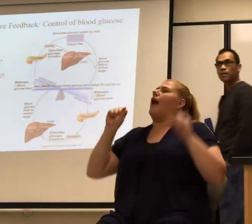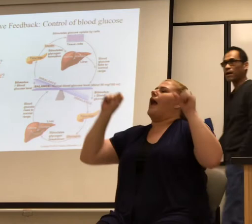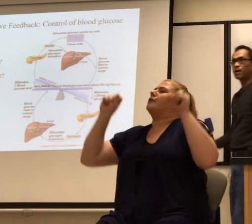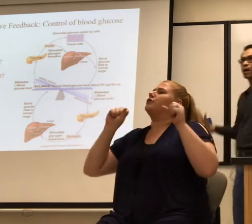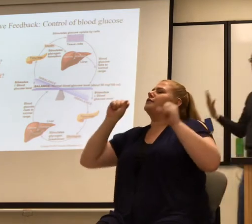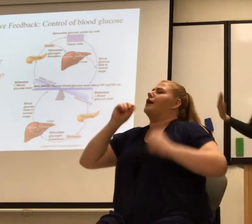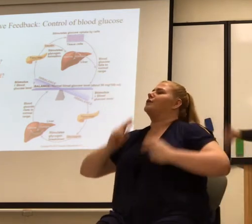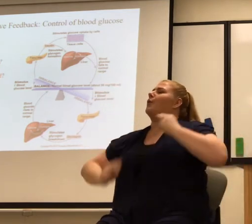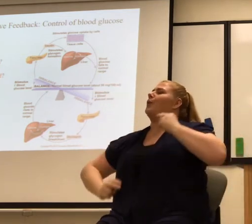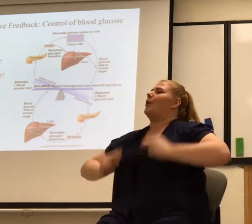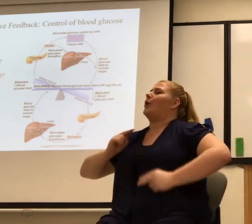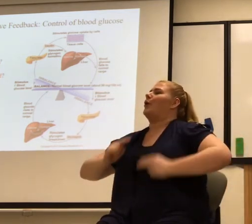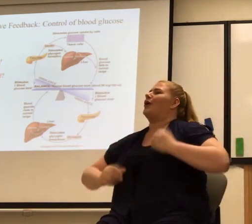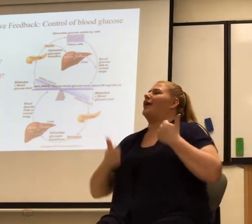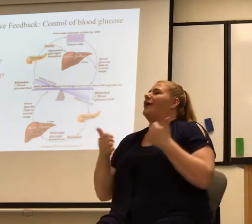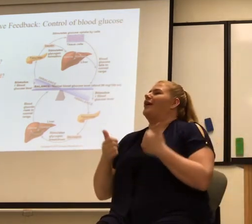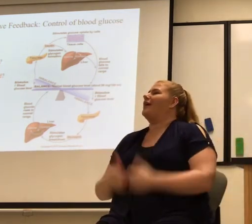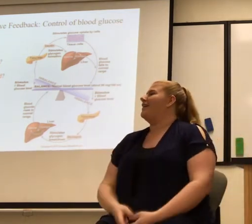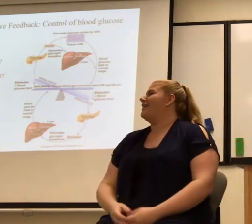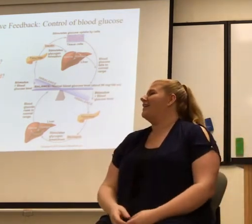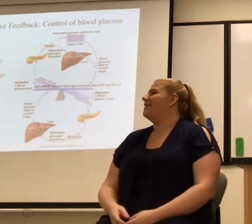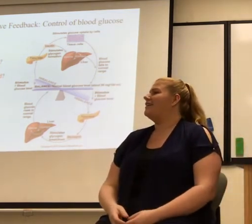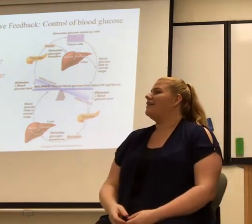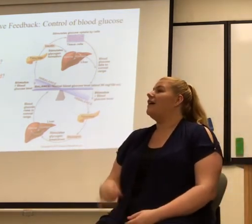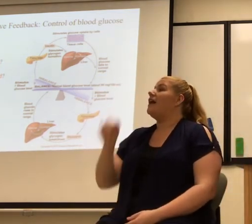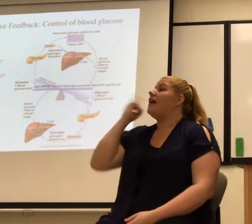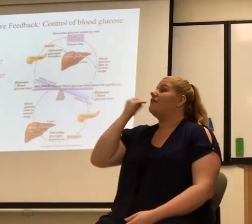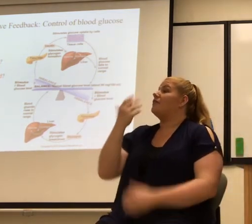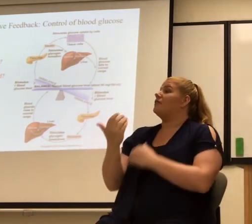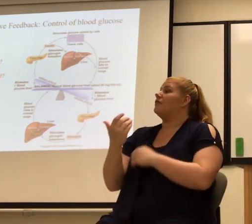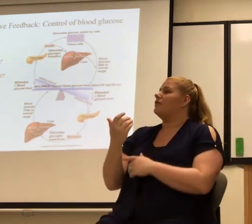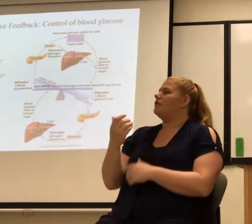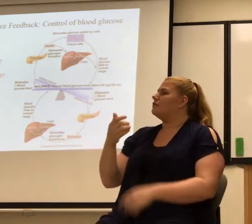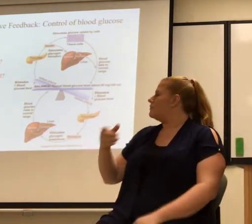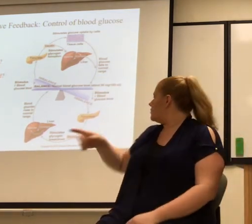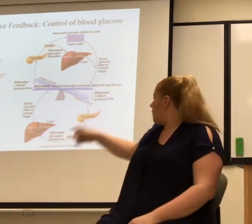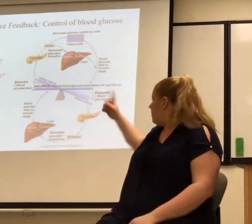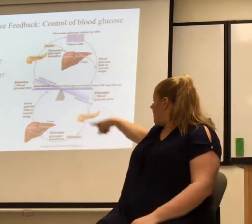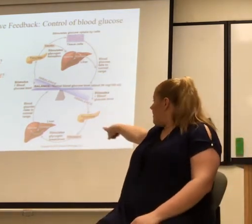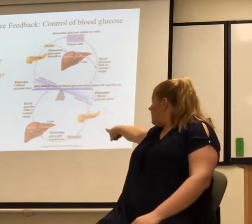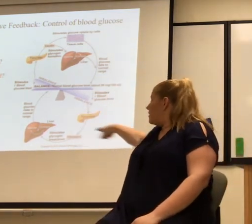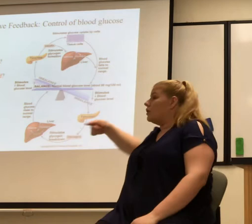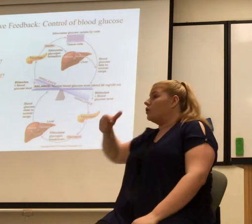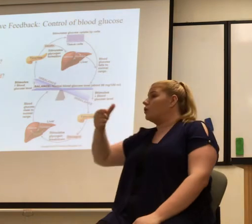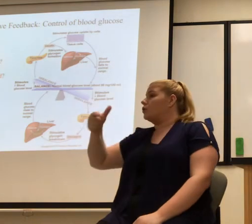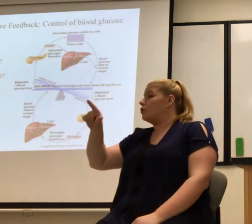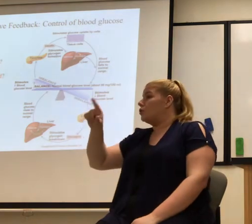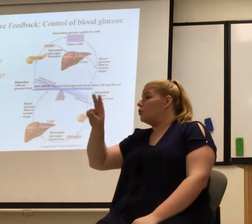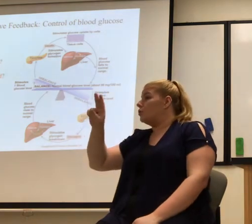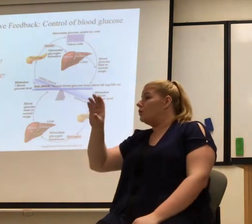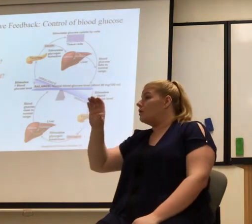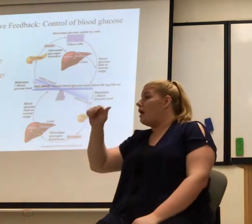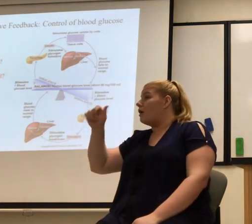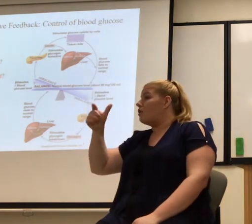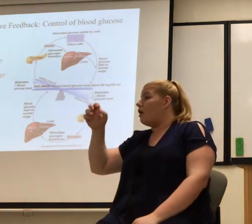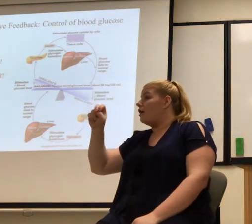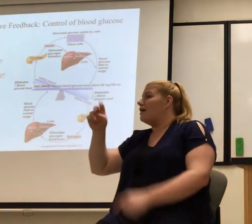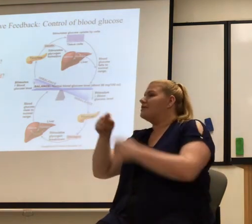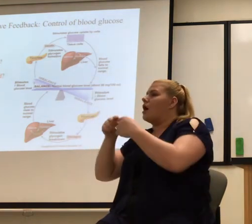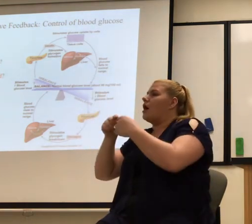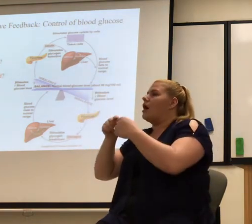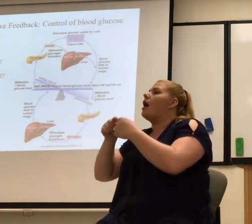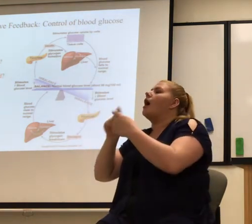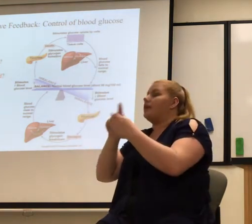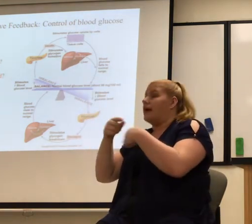Okay. Like I don't know, when I jog in the morning, when I start jogging, my blood sugar starts to lower, and